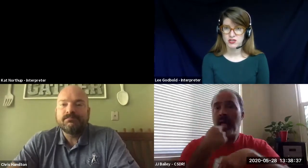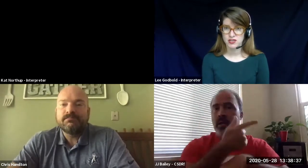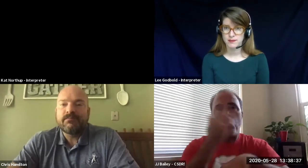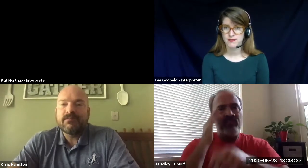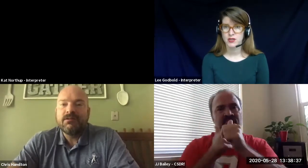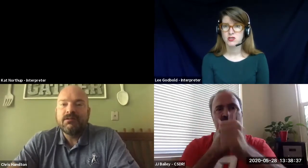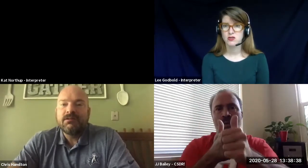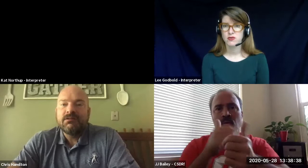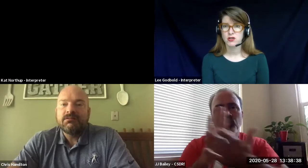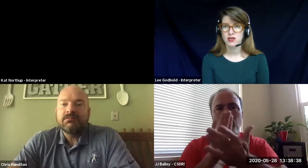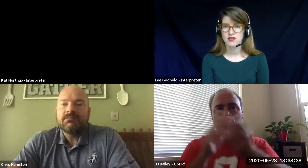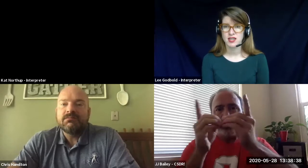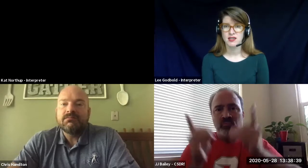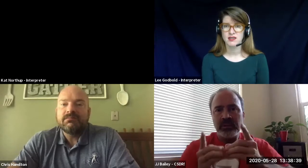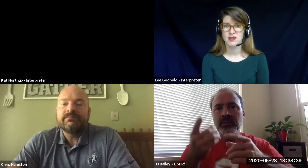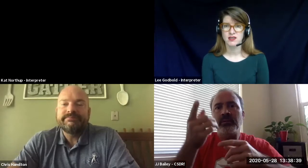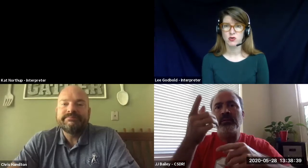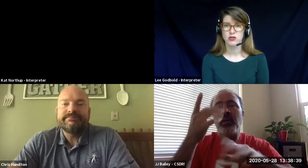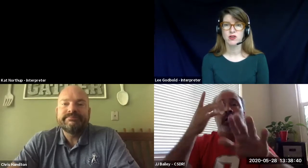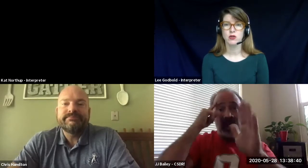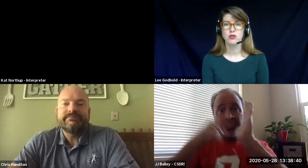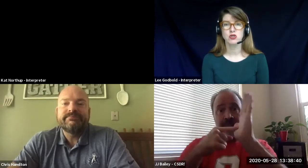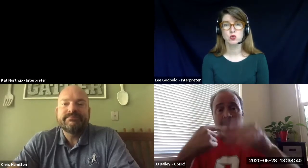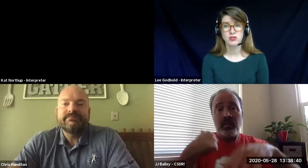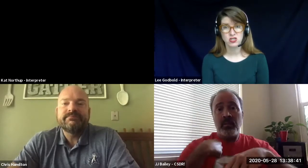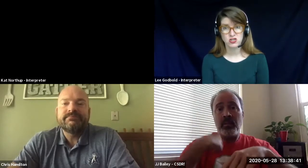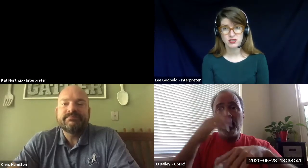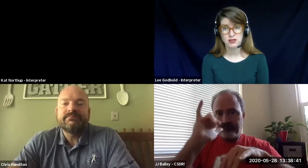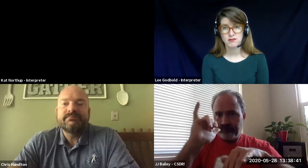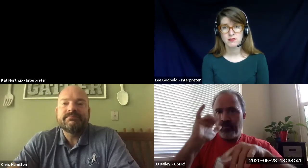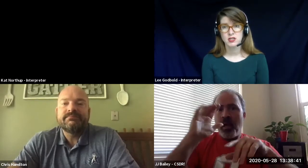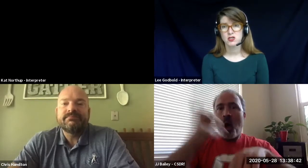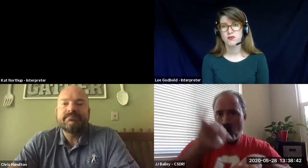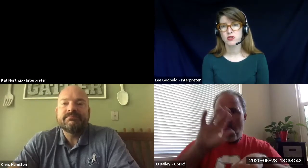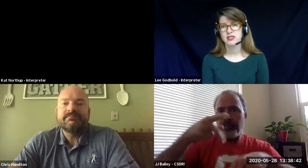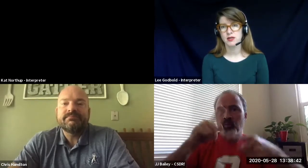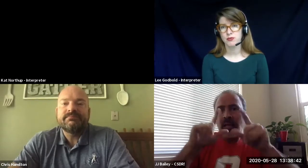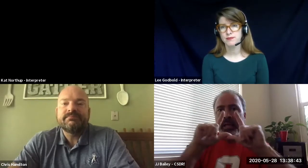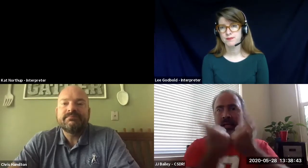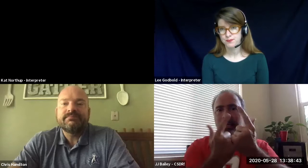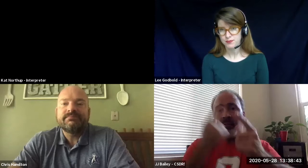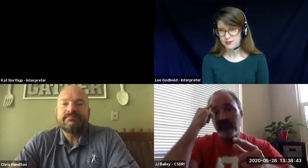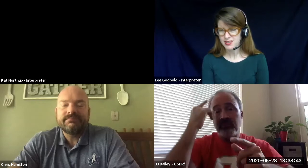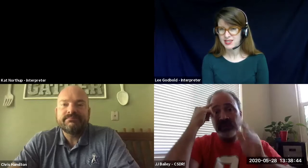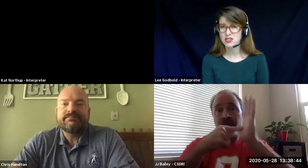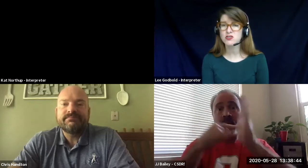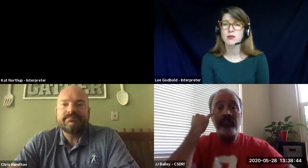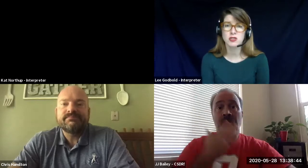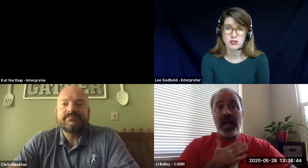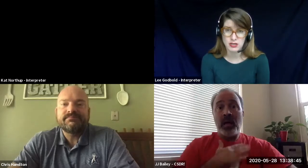experiencing. So far, they've said that they're going to follow the school district. So for example, it's also up to the